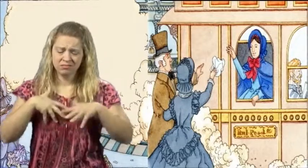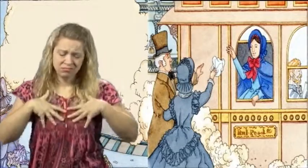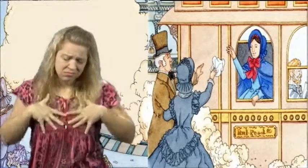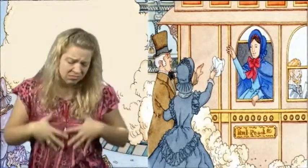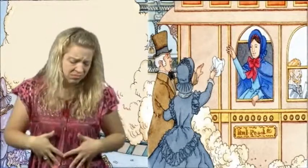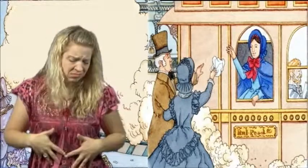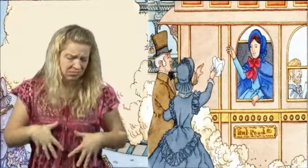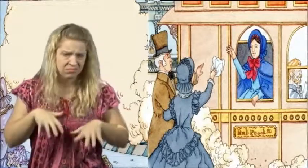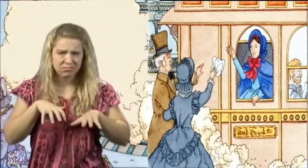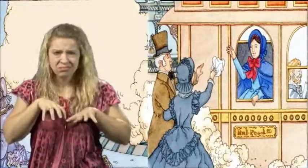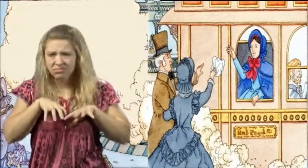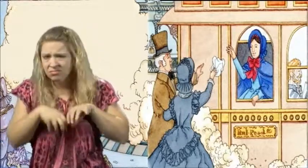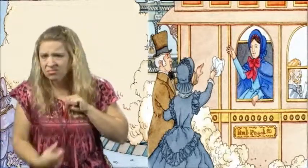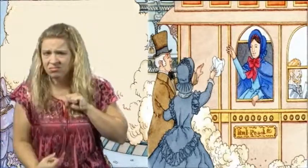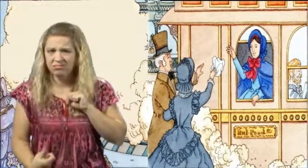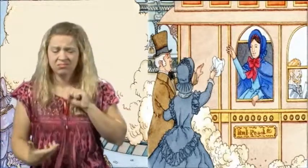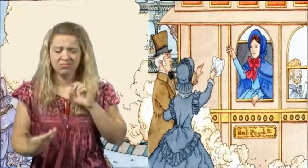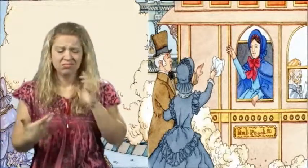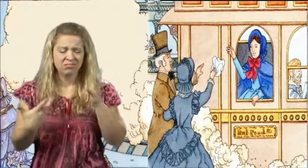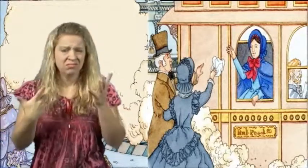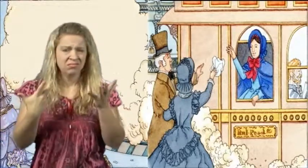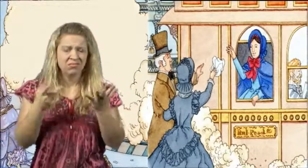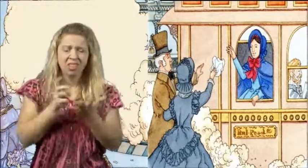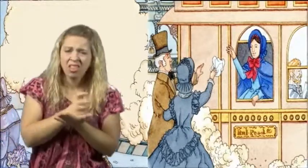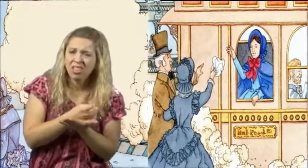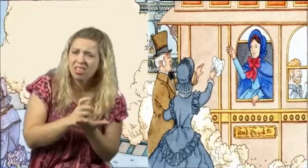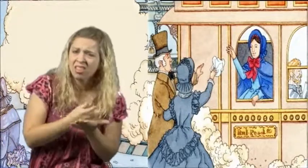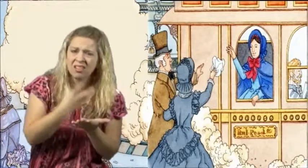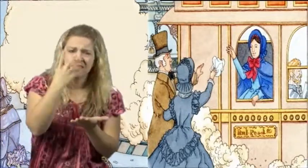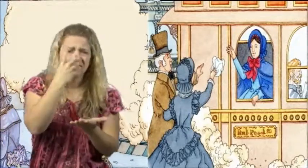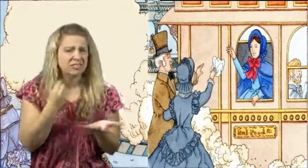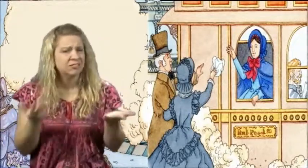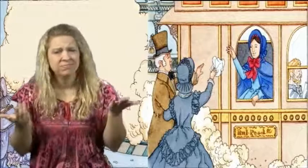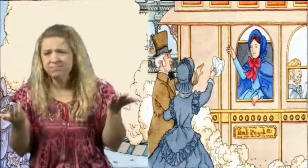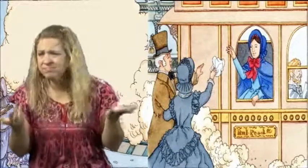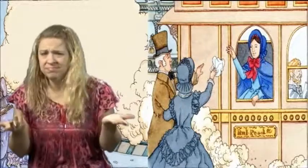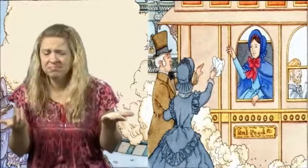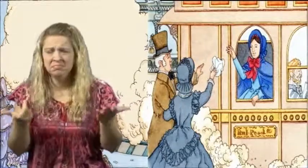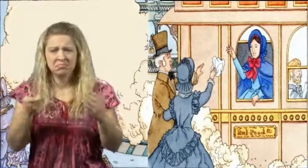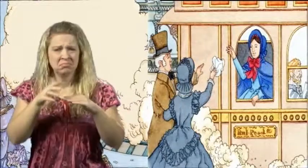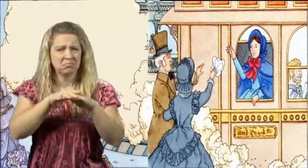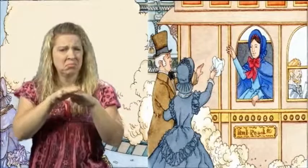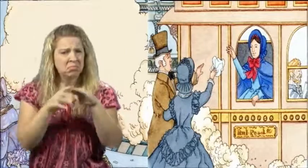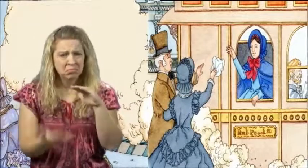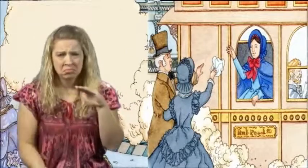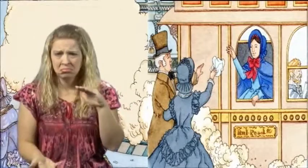She became depressed and didn't sleep. She lost weight.